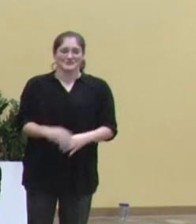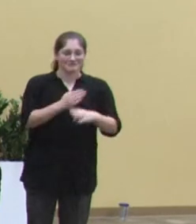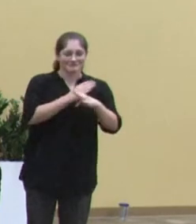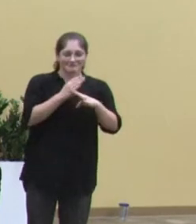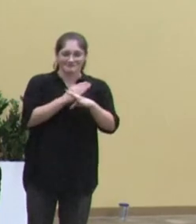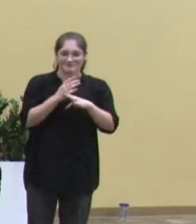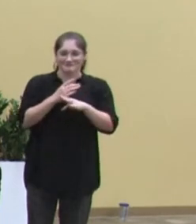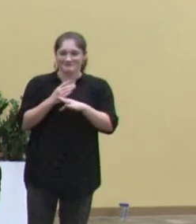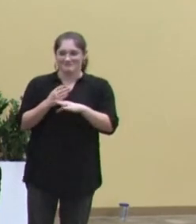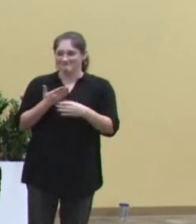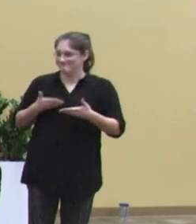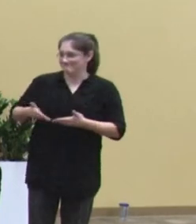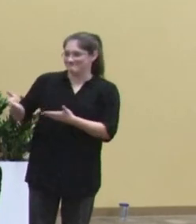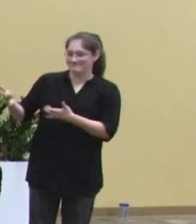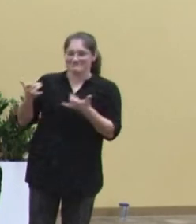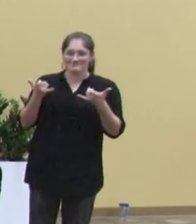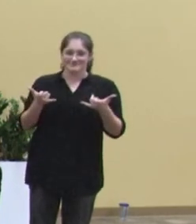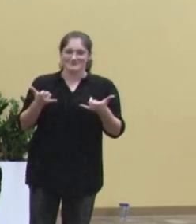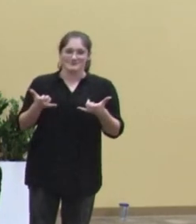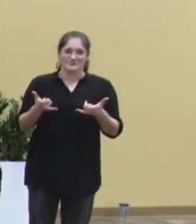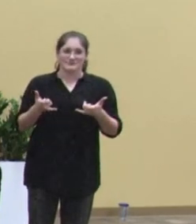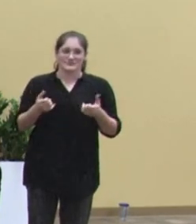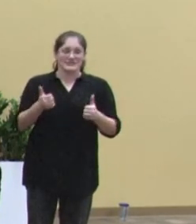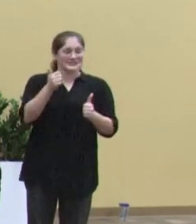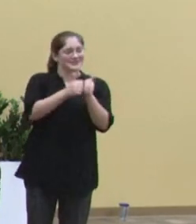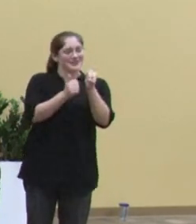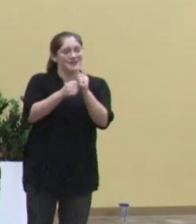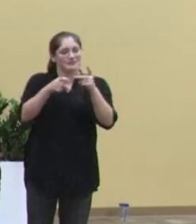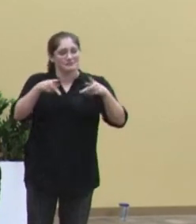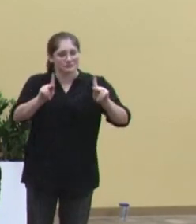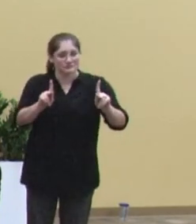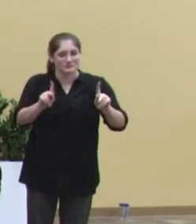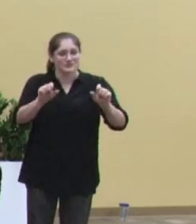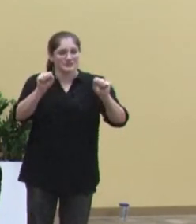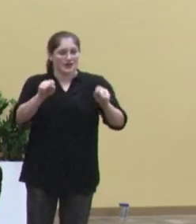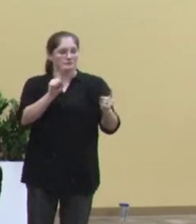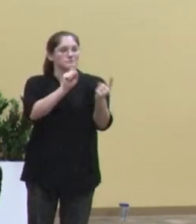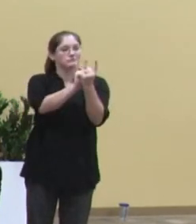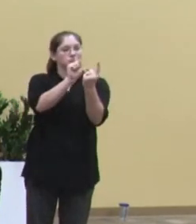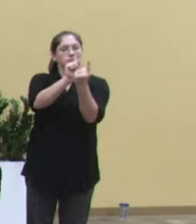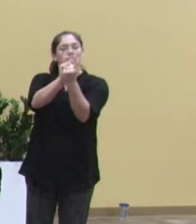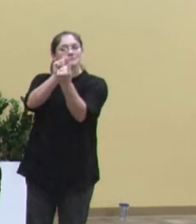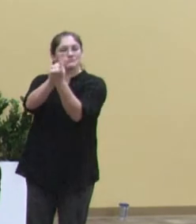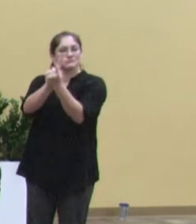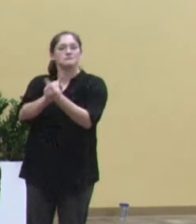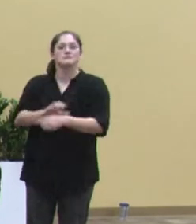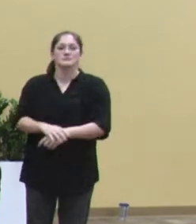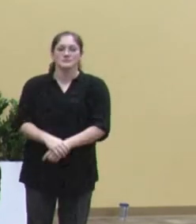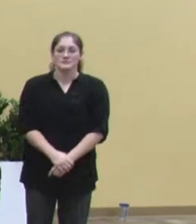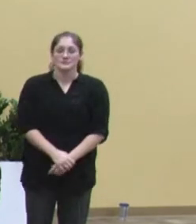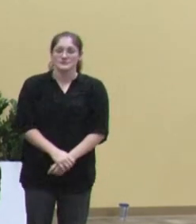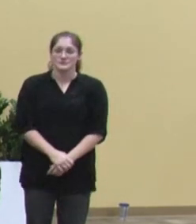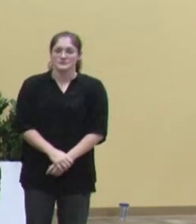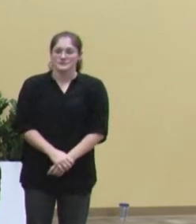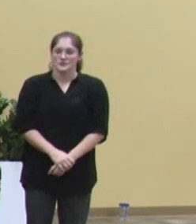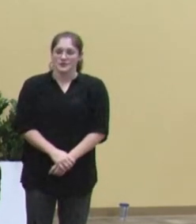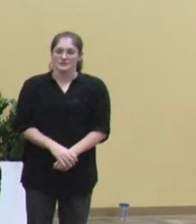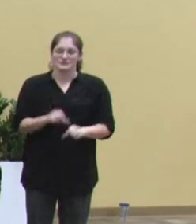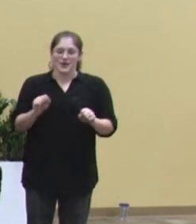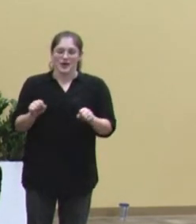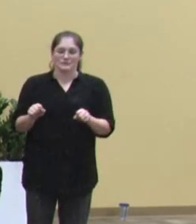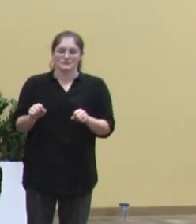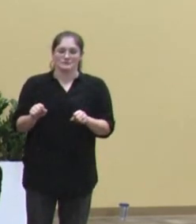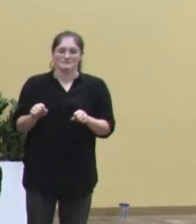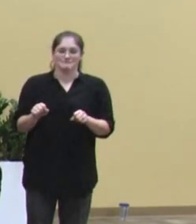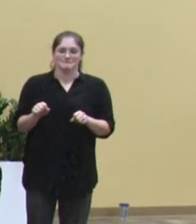think that every opportunity that we get to engage with the public, we add something to our arsenal, and we'll